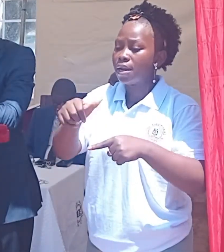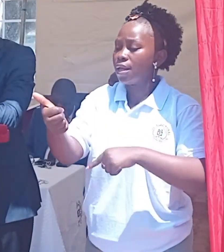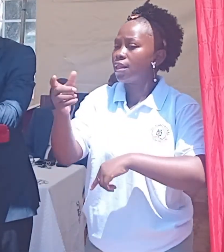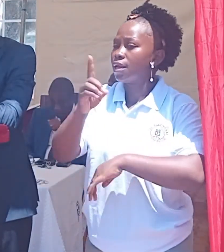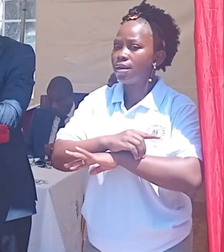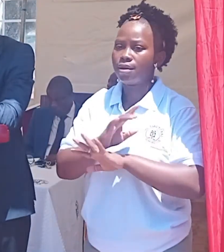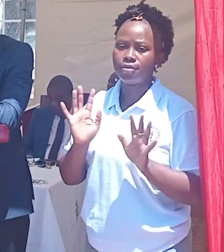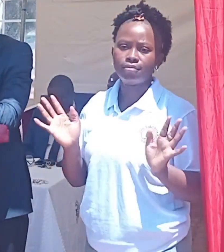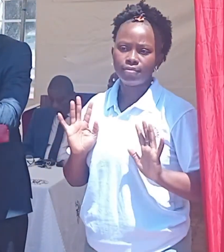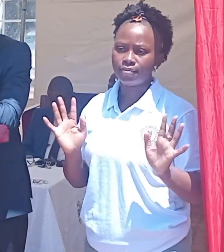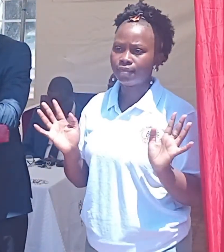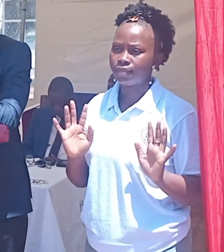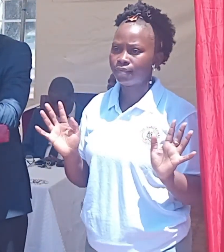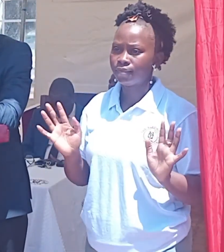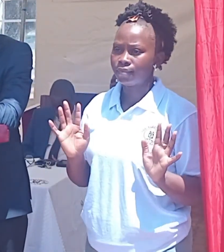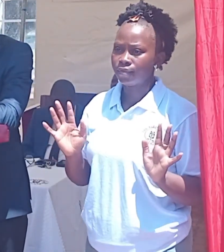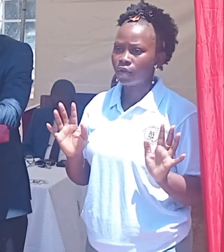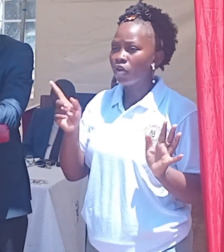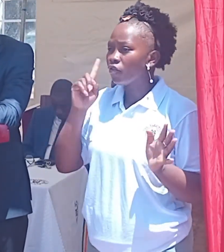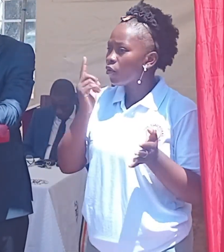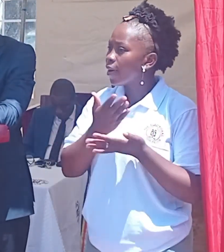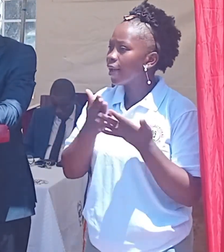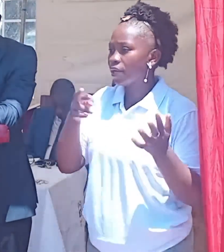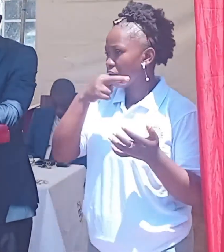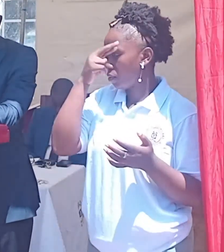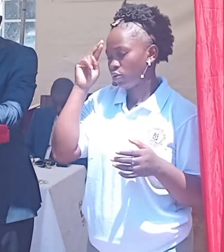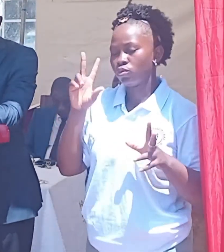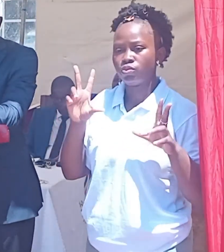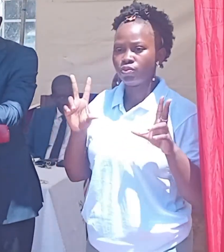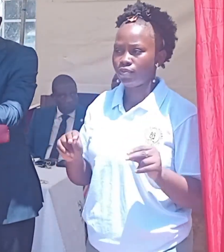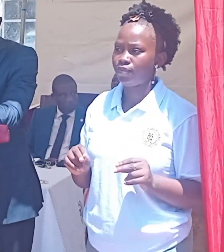nomination period for whatever reason.